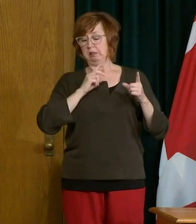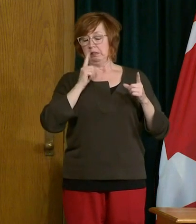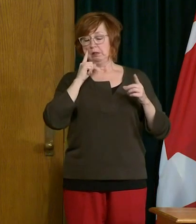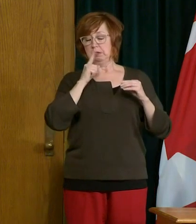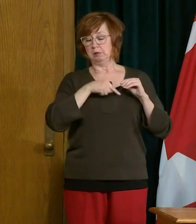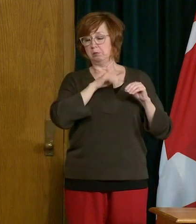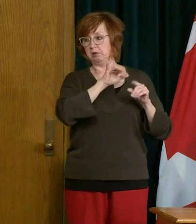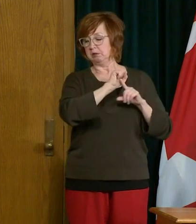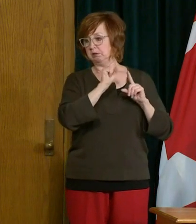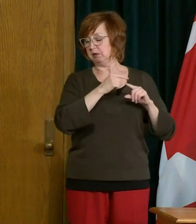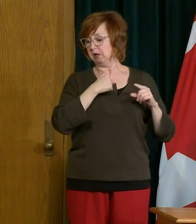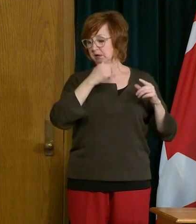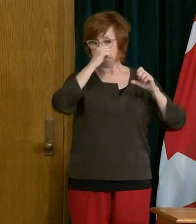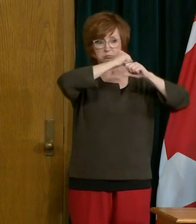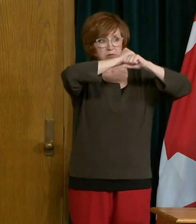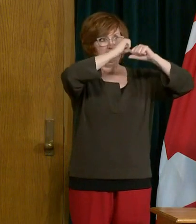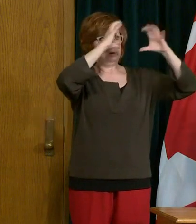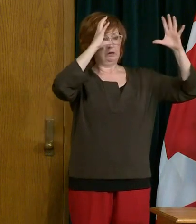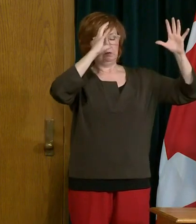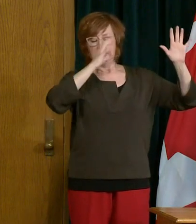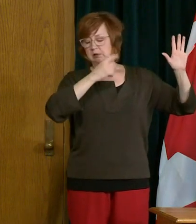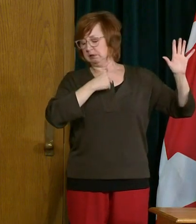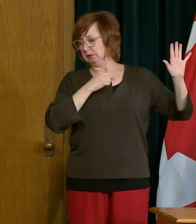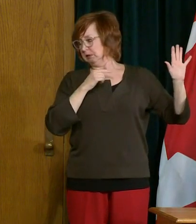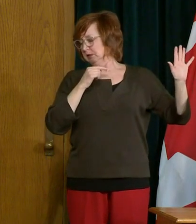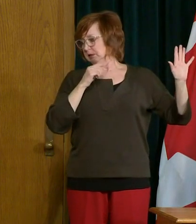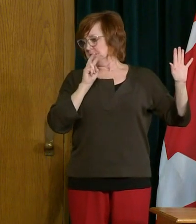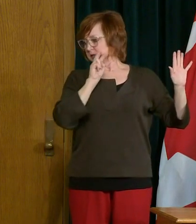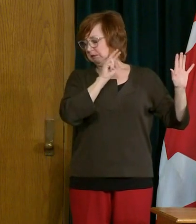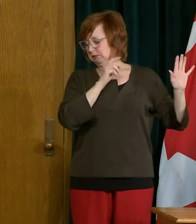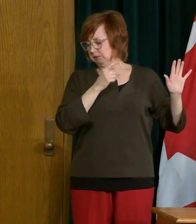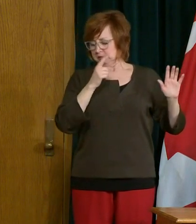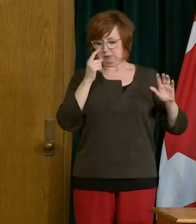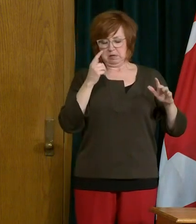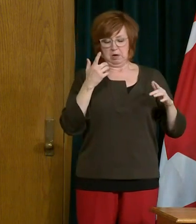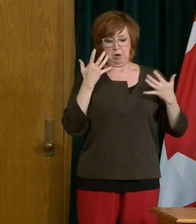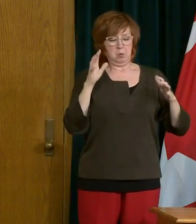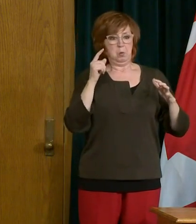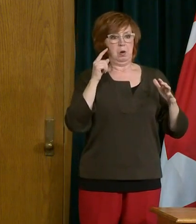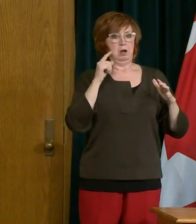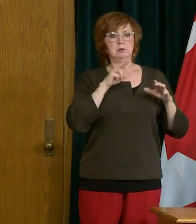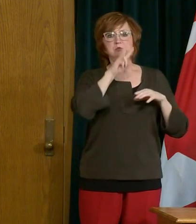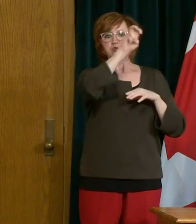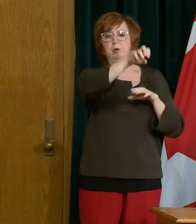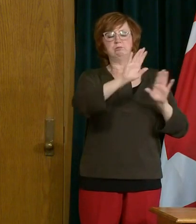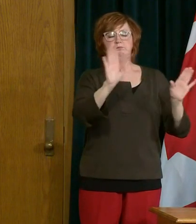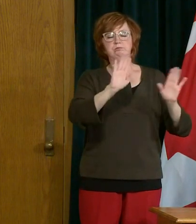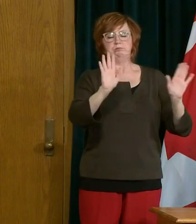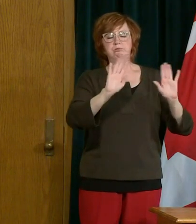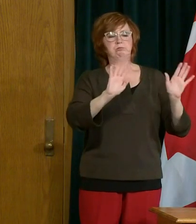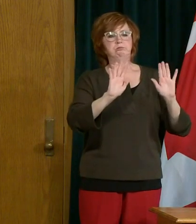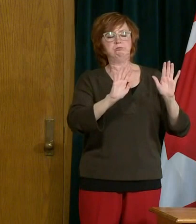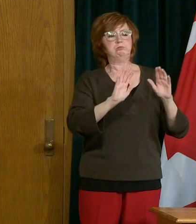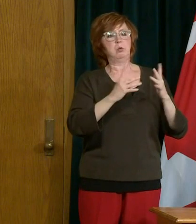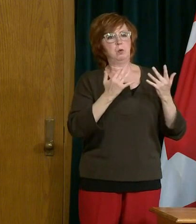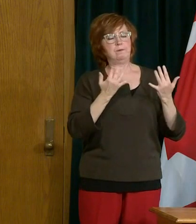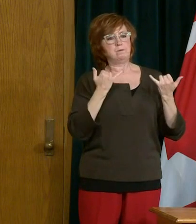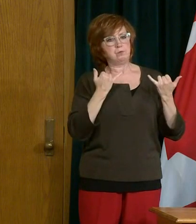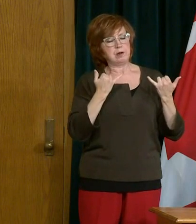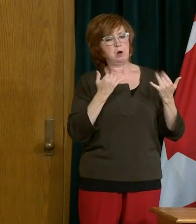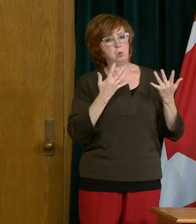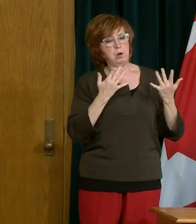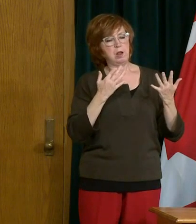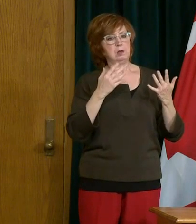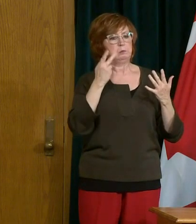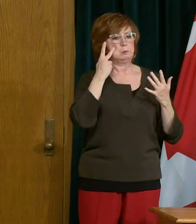supportive of where the Saskatchewan Roughriders and the CFL are in their endeavors to ensure that we have a strong league so